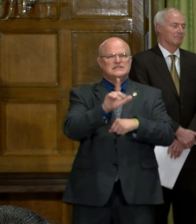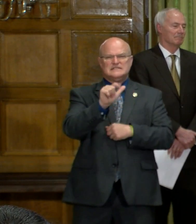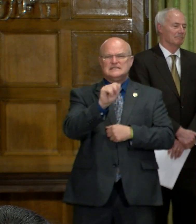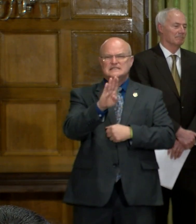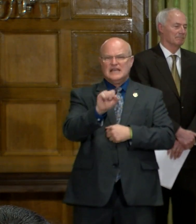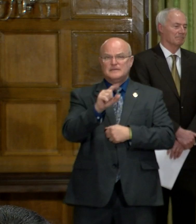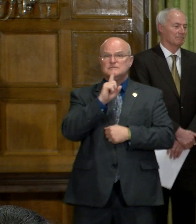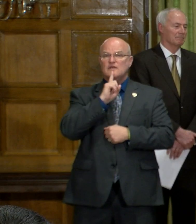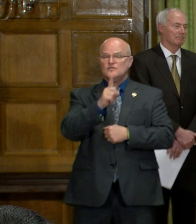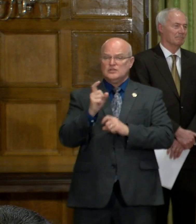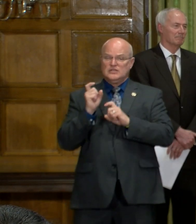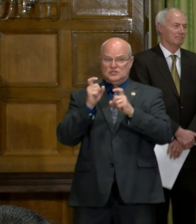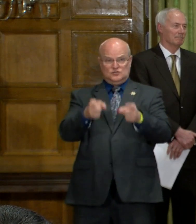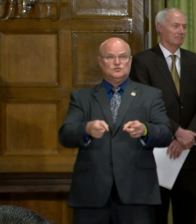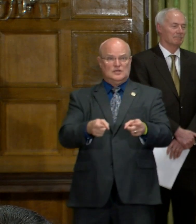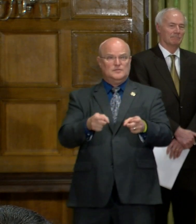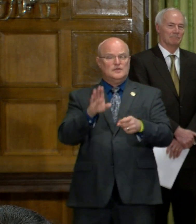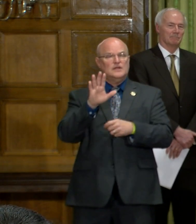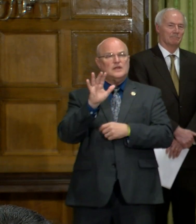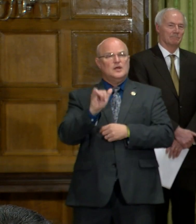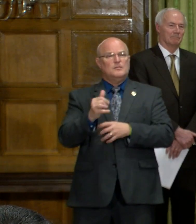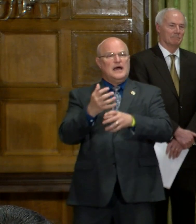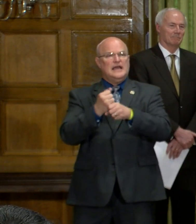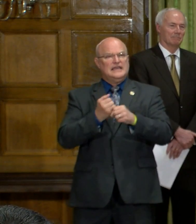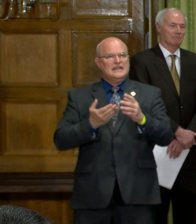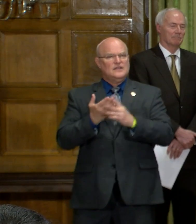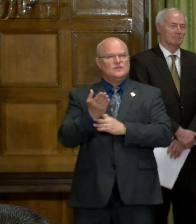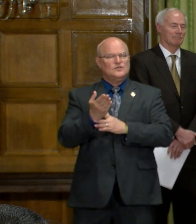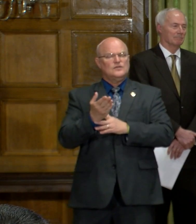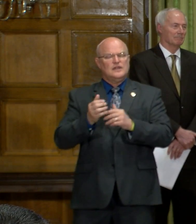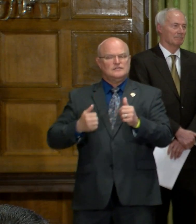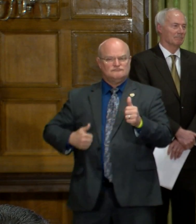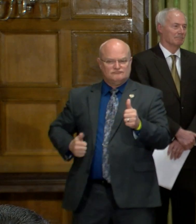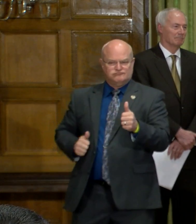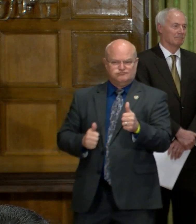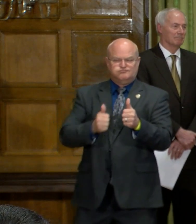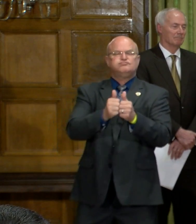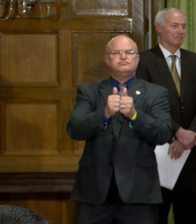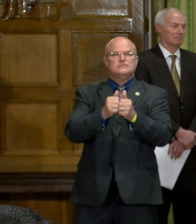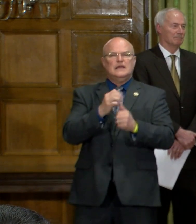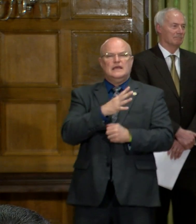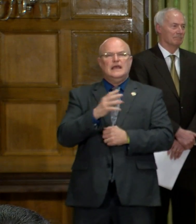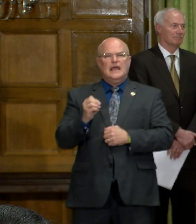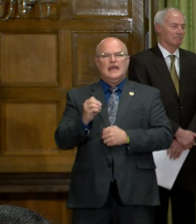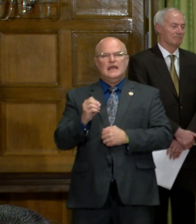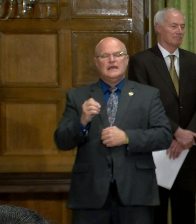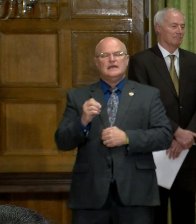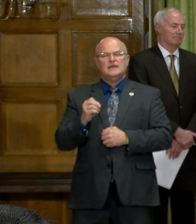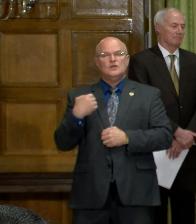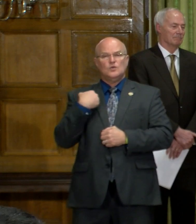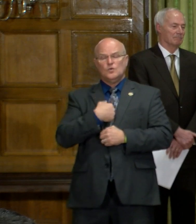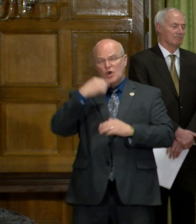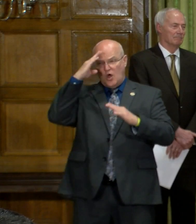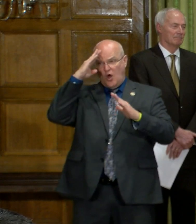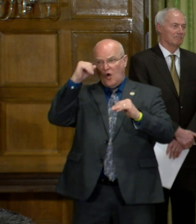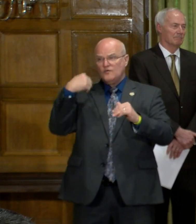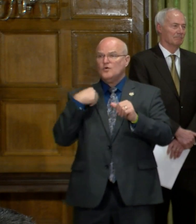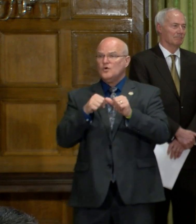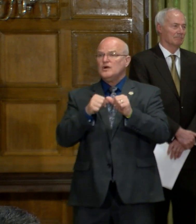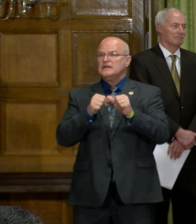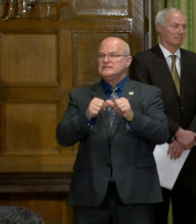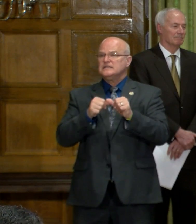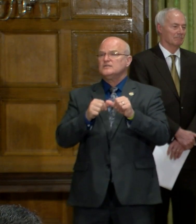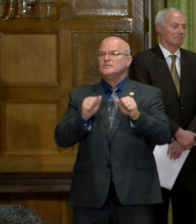have really contributed by getting through their backlogs, and we're hopeful that we'll